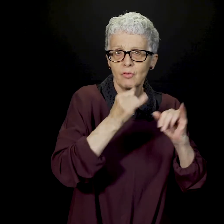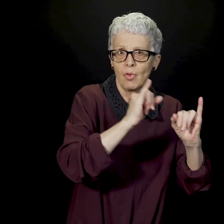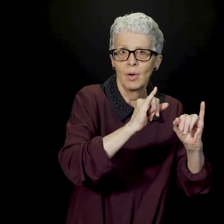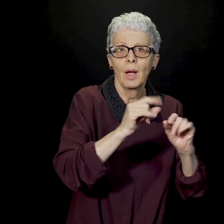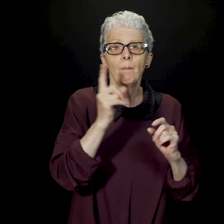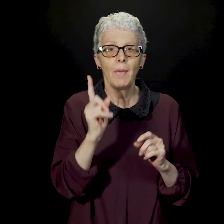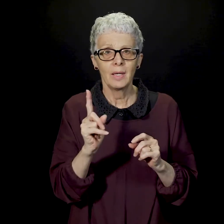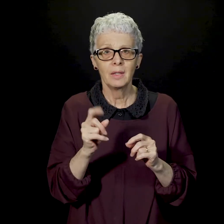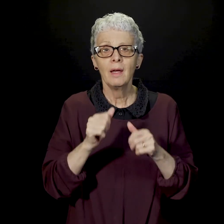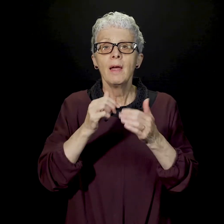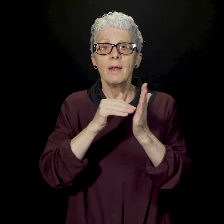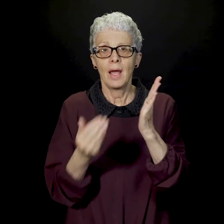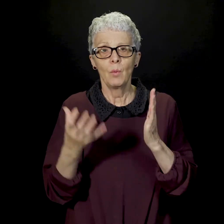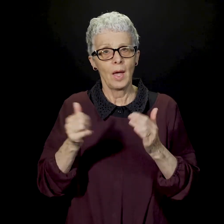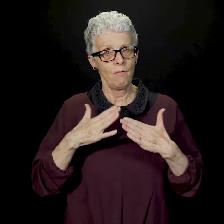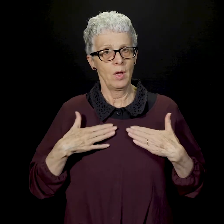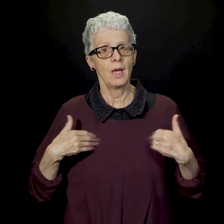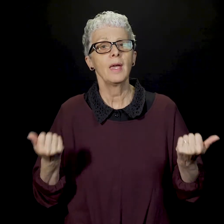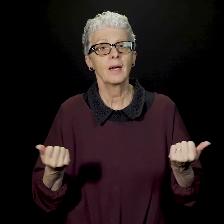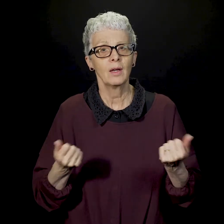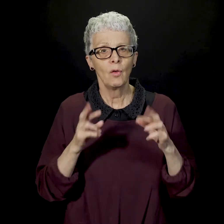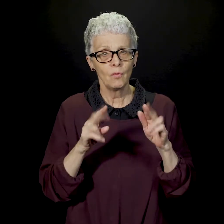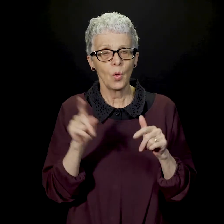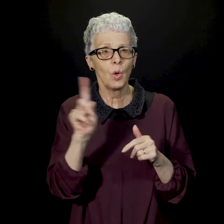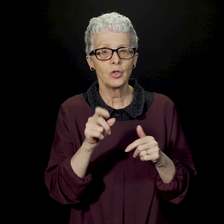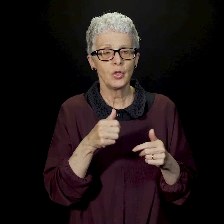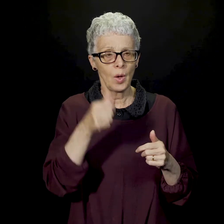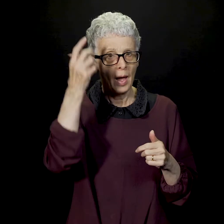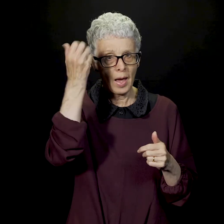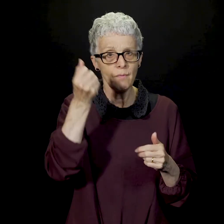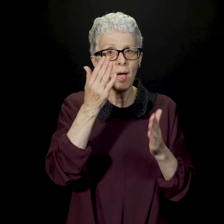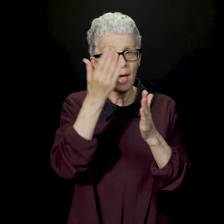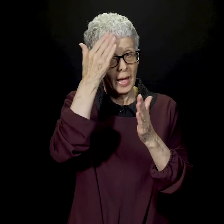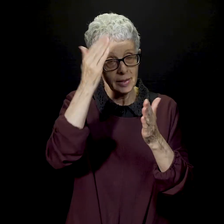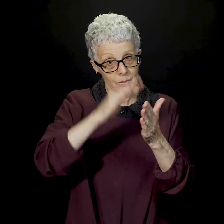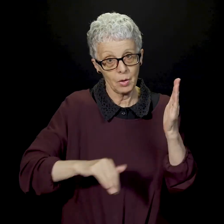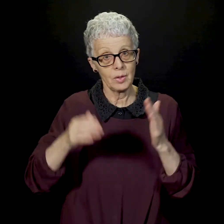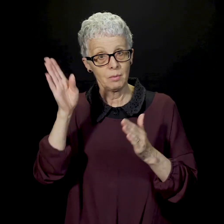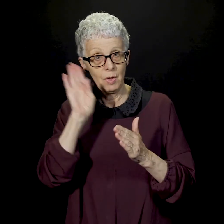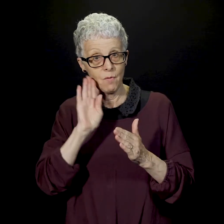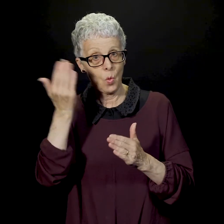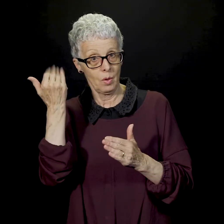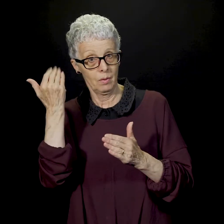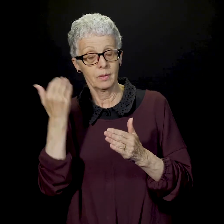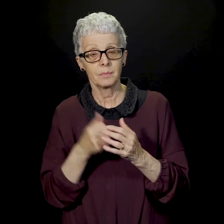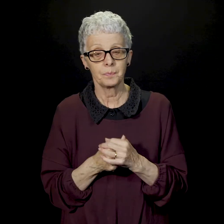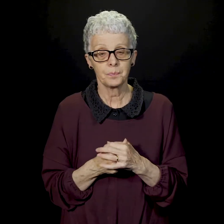it. You know, you can be part of God's story of healing.